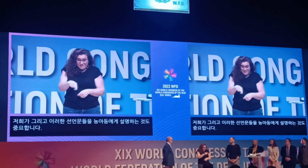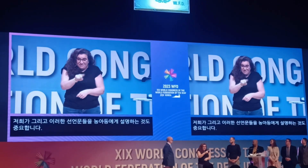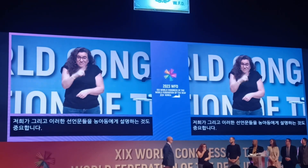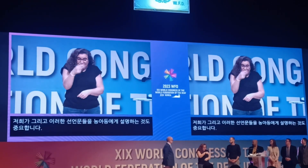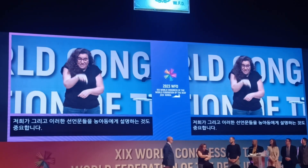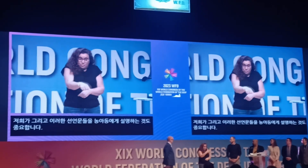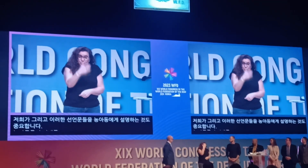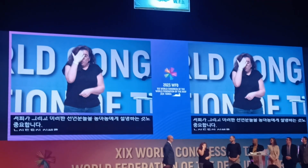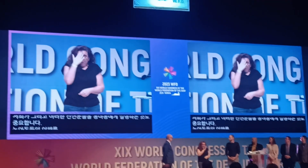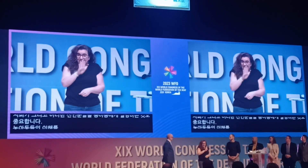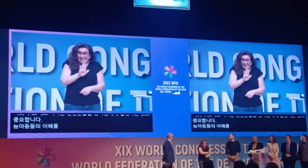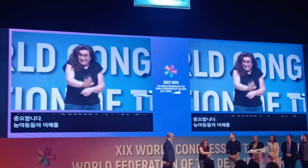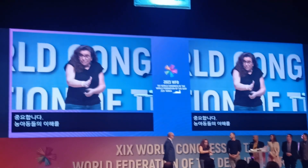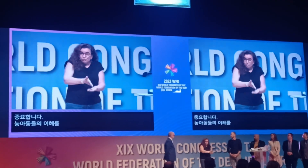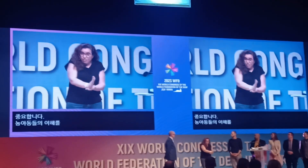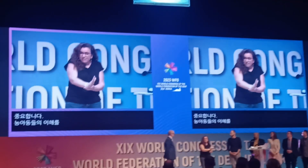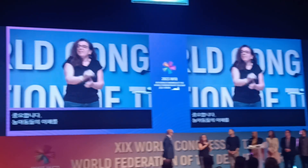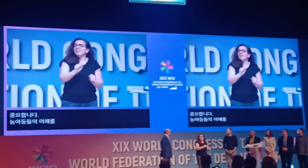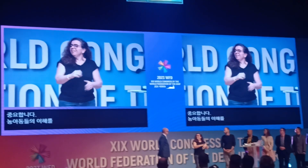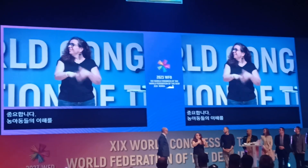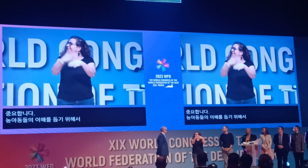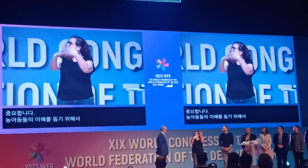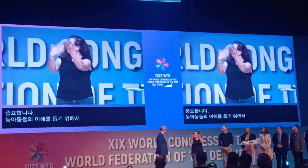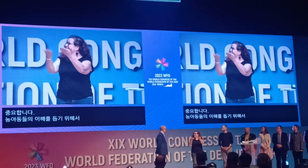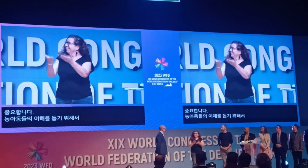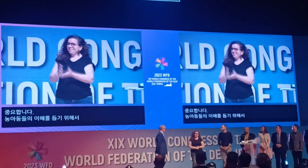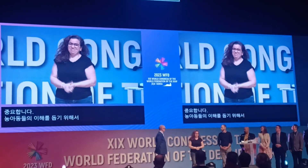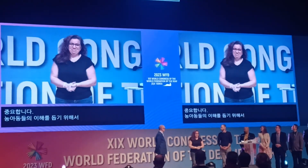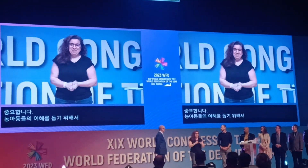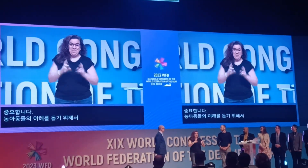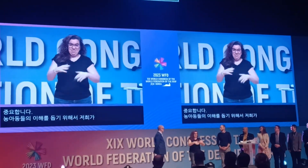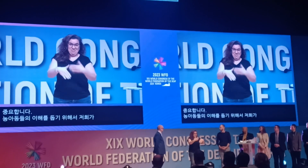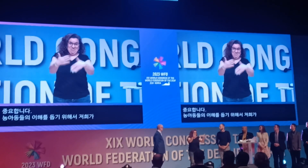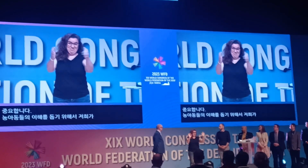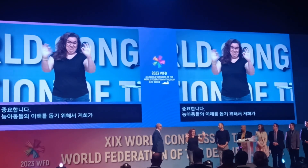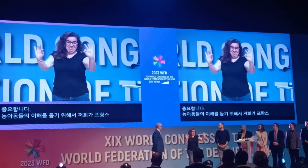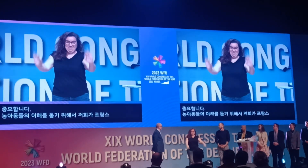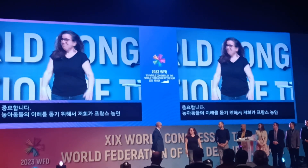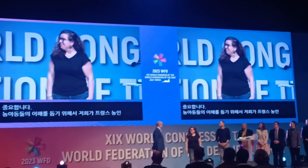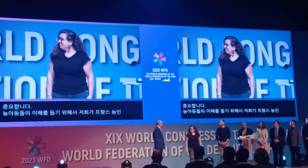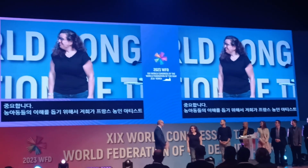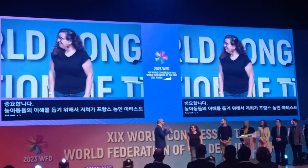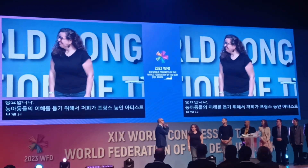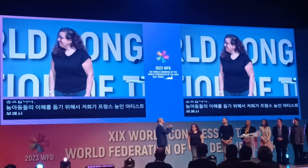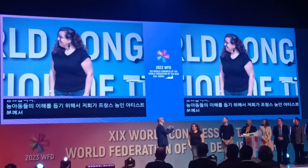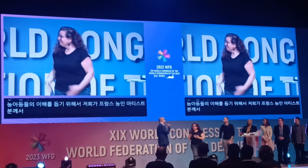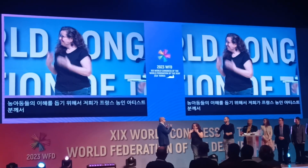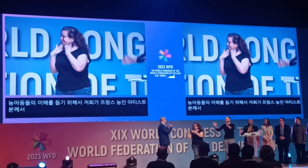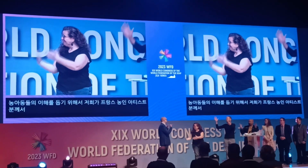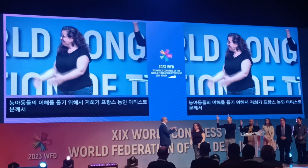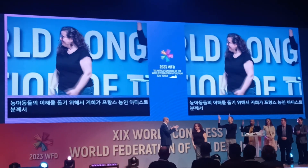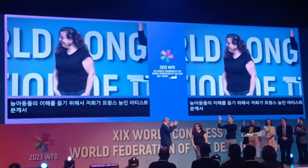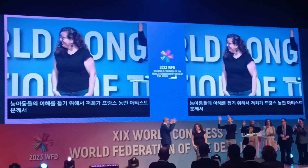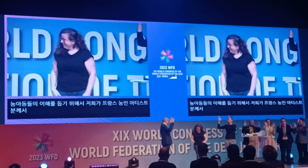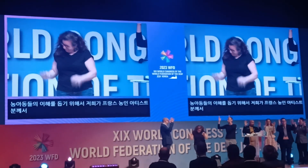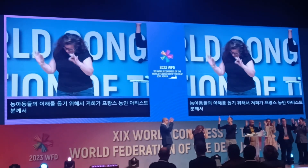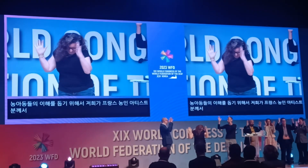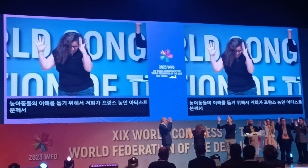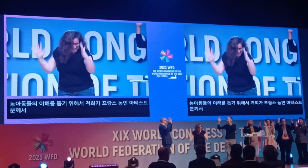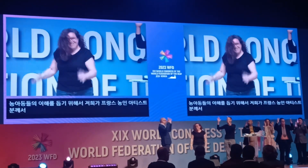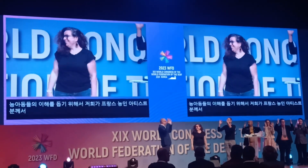to help them understand their own rights, that they have multiple rights that need to be protected. Thank